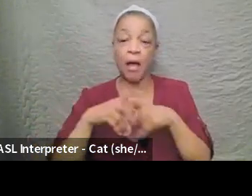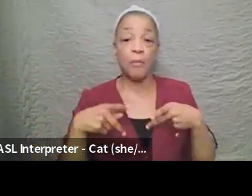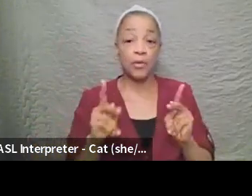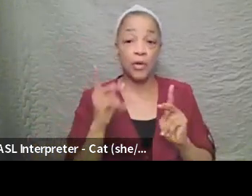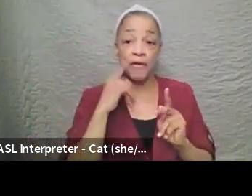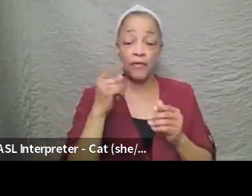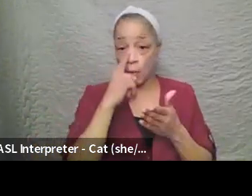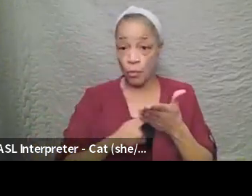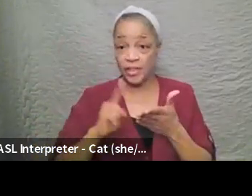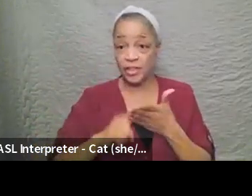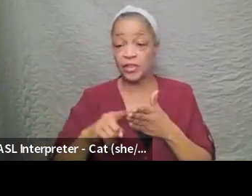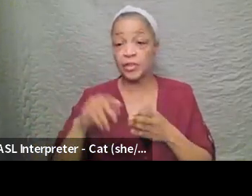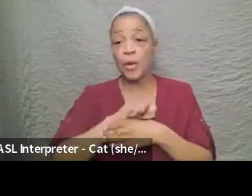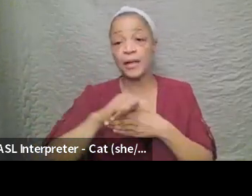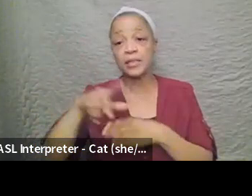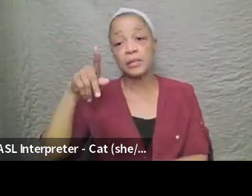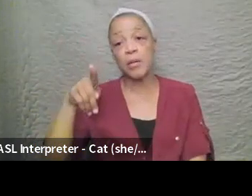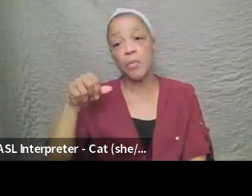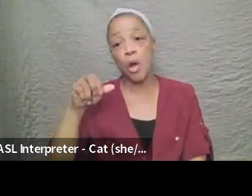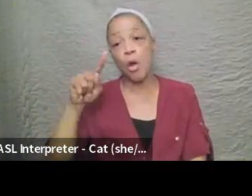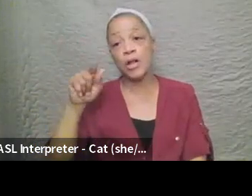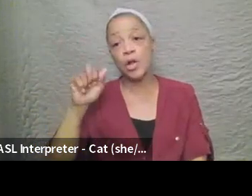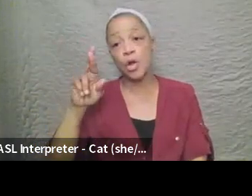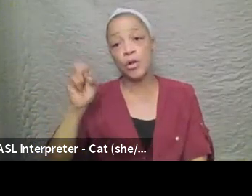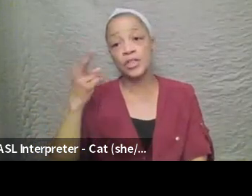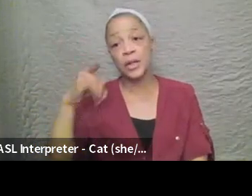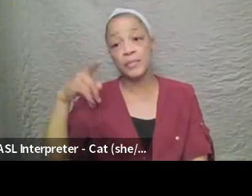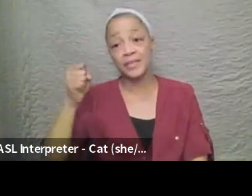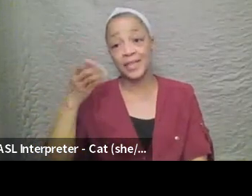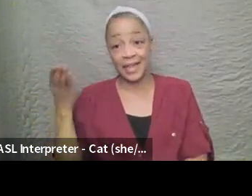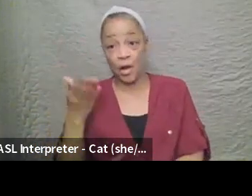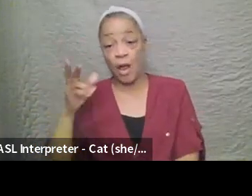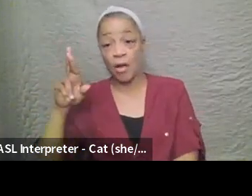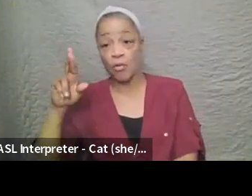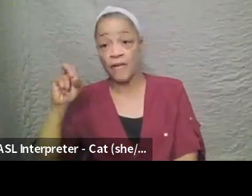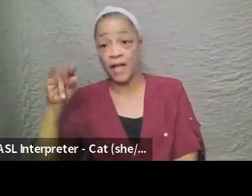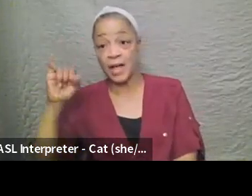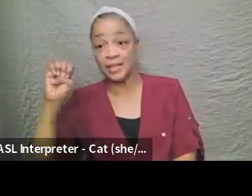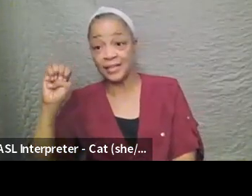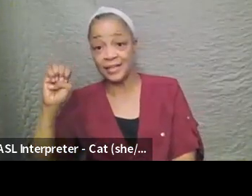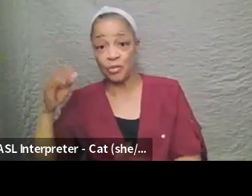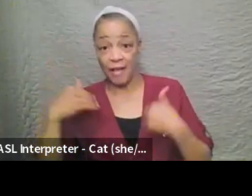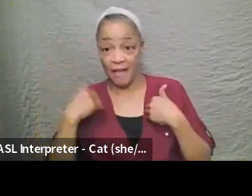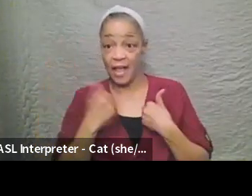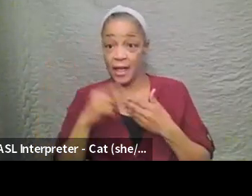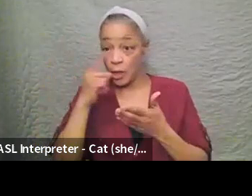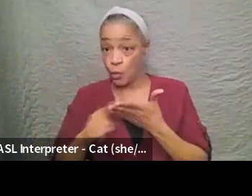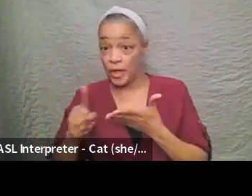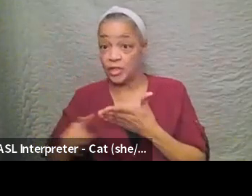research practice partnerships at Revise. Are there any research practice